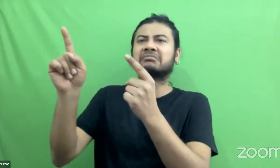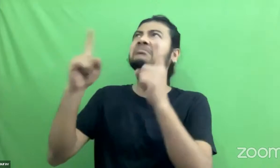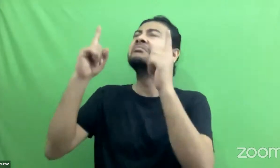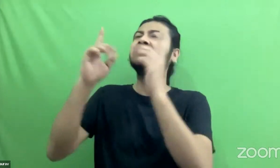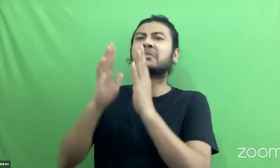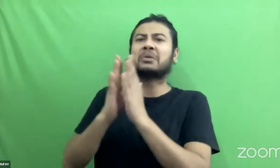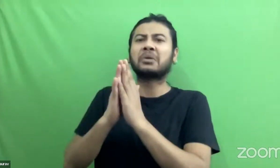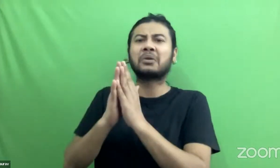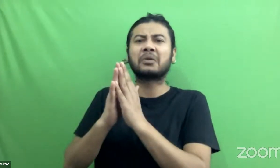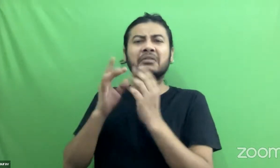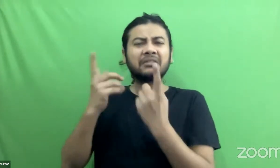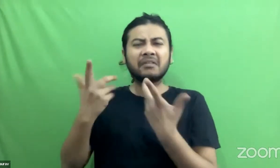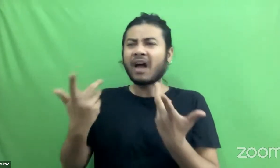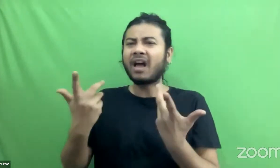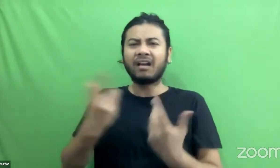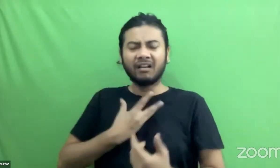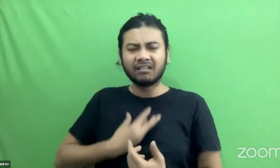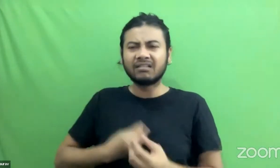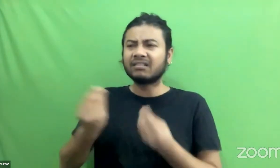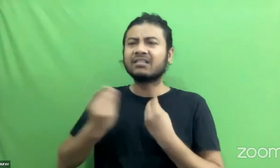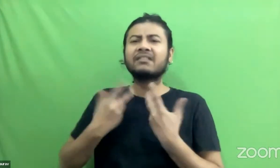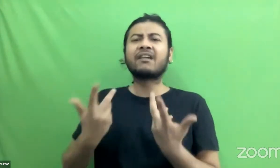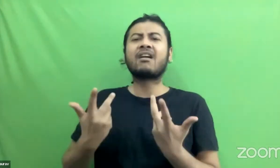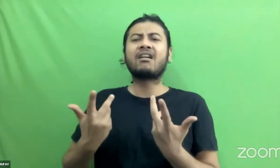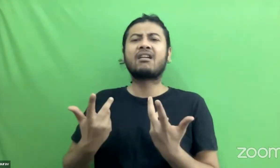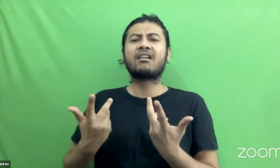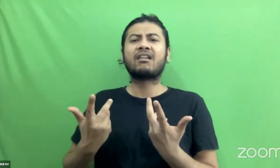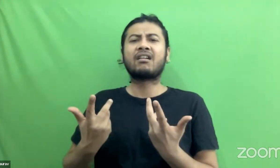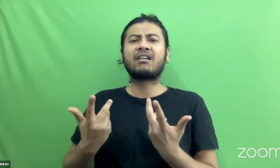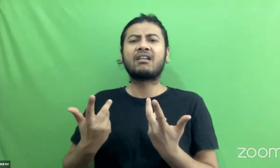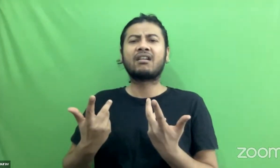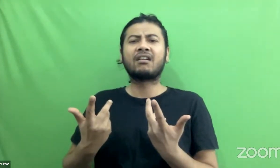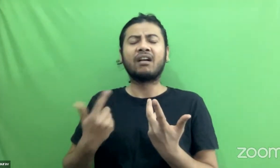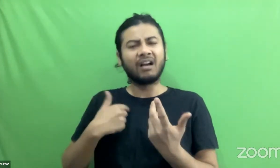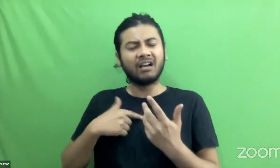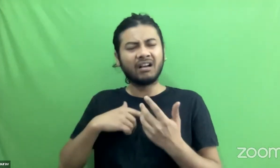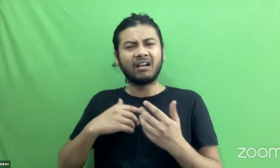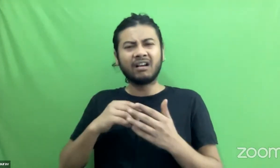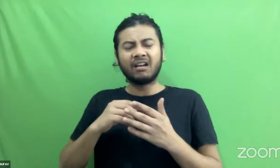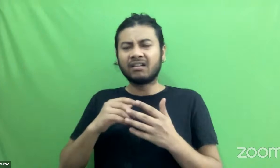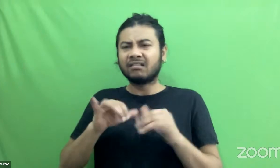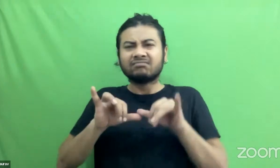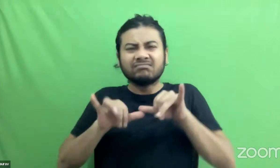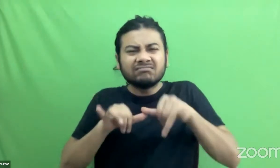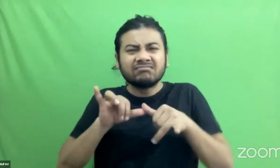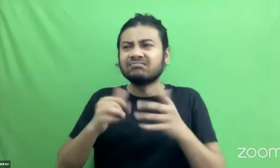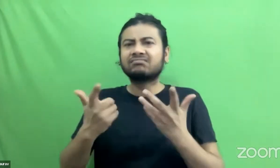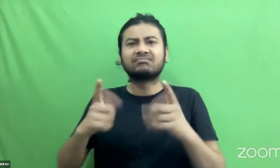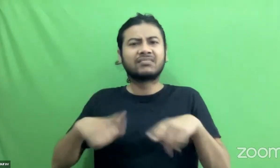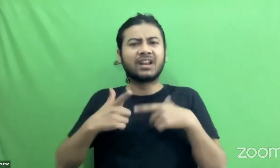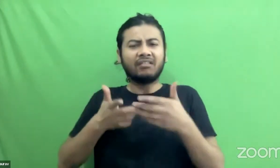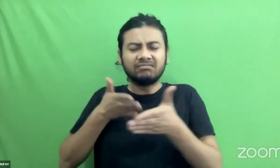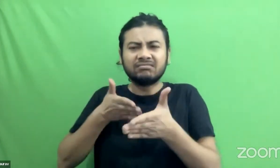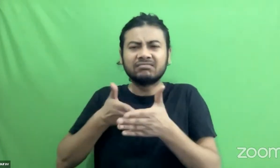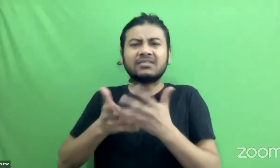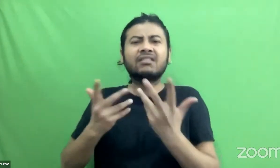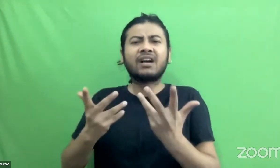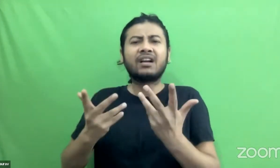friend, he is such a bad person, but then they are living a happy life. So at that time, you can realize